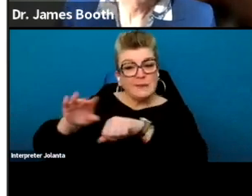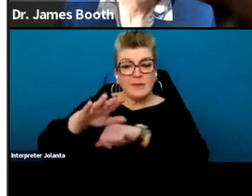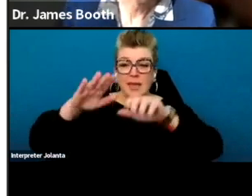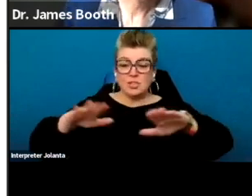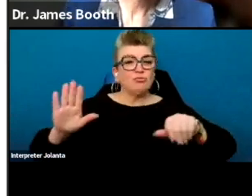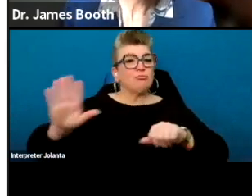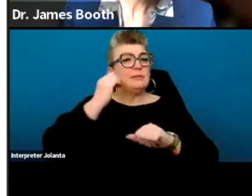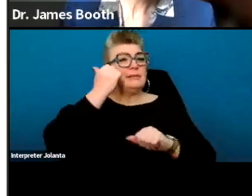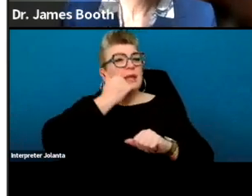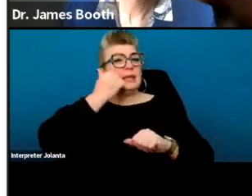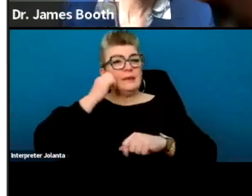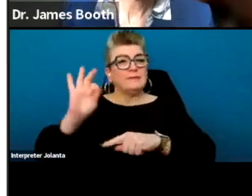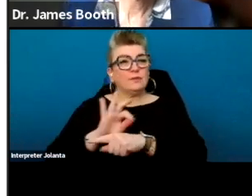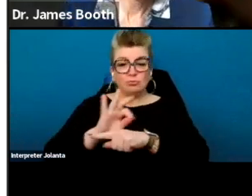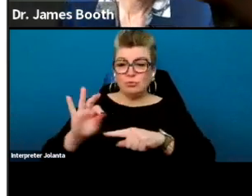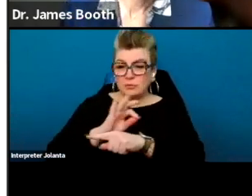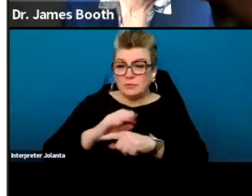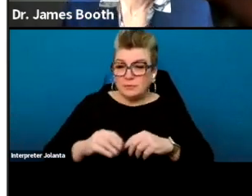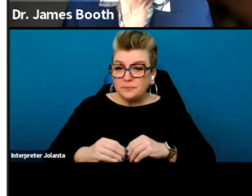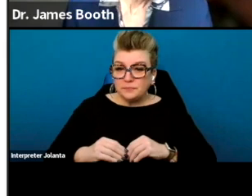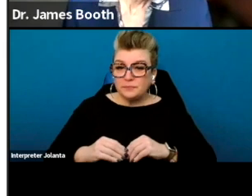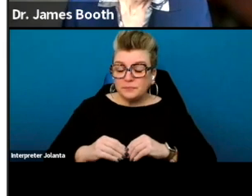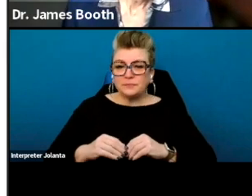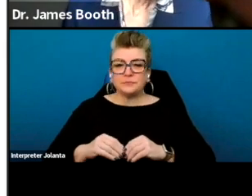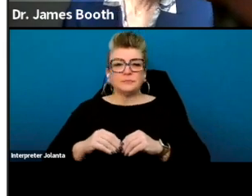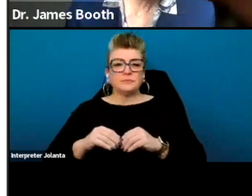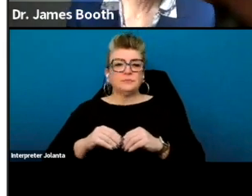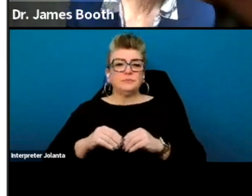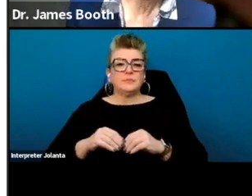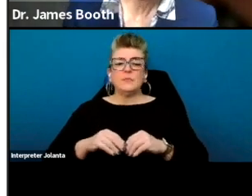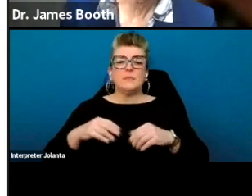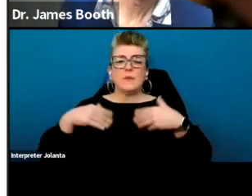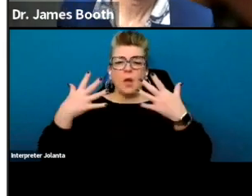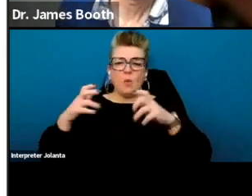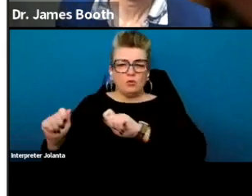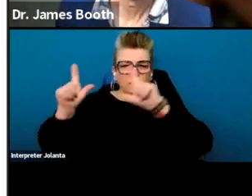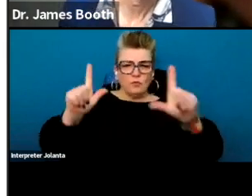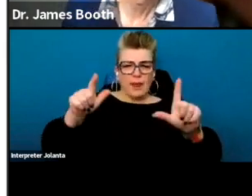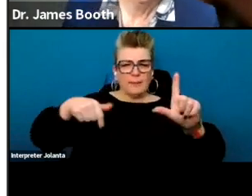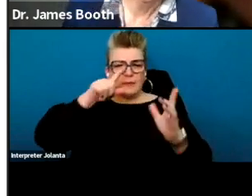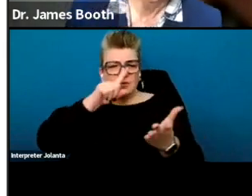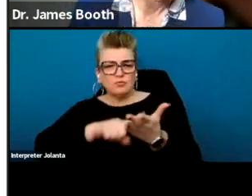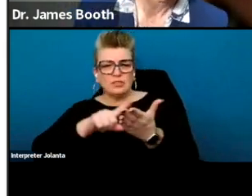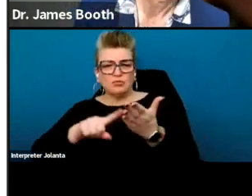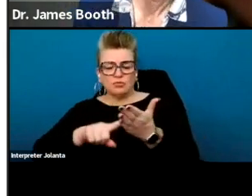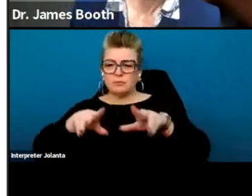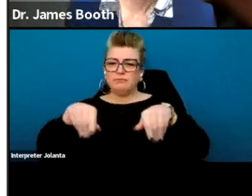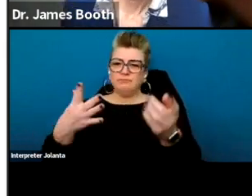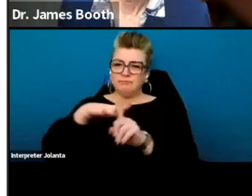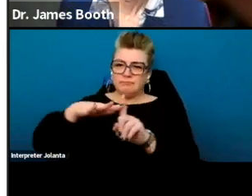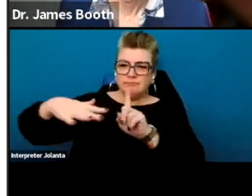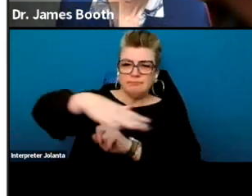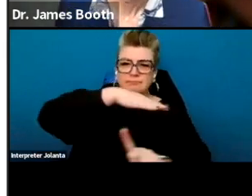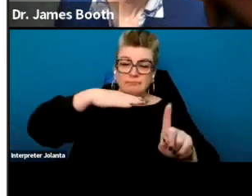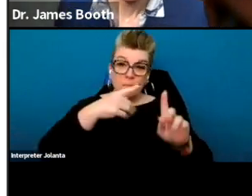So, so next I'd like to kind of frame our work in the context of neurocognitive